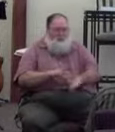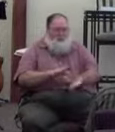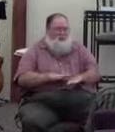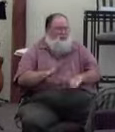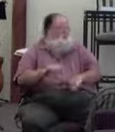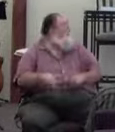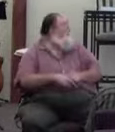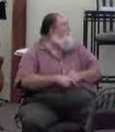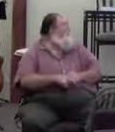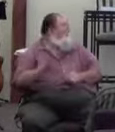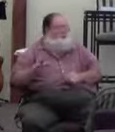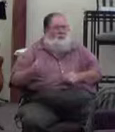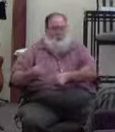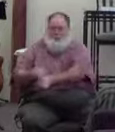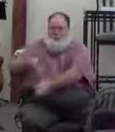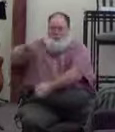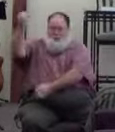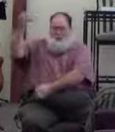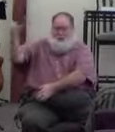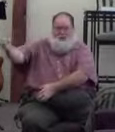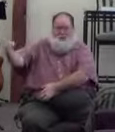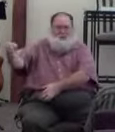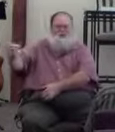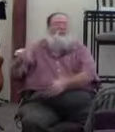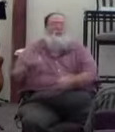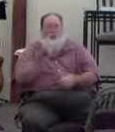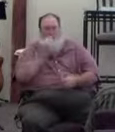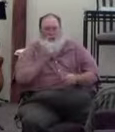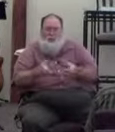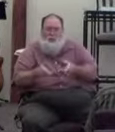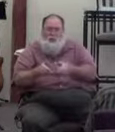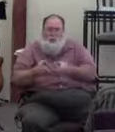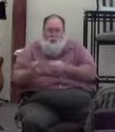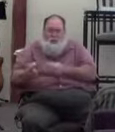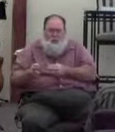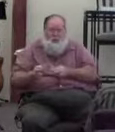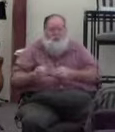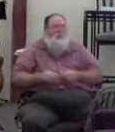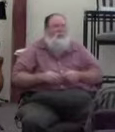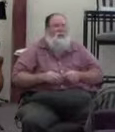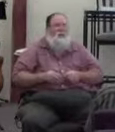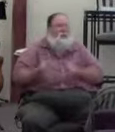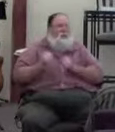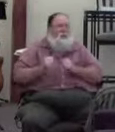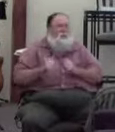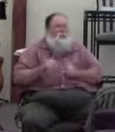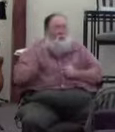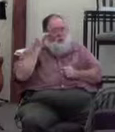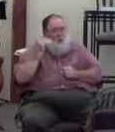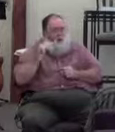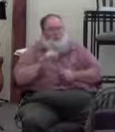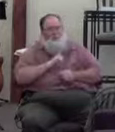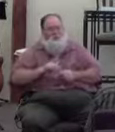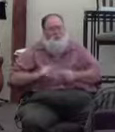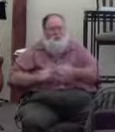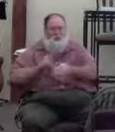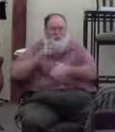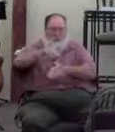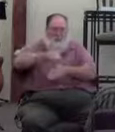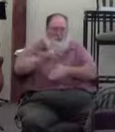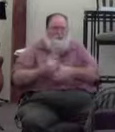your staff in your hand. Eat it in haste. It is the Lord's Passover. On